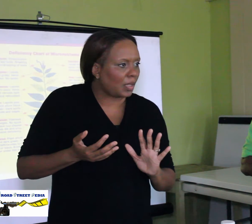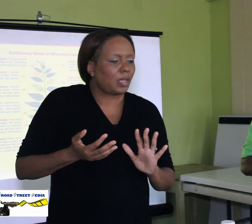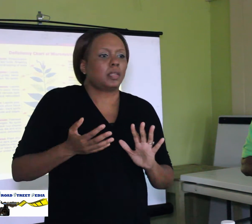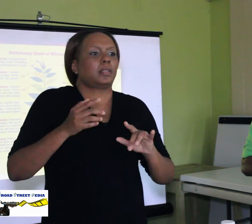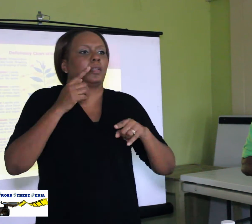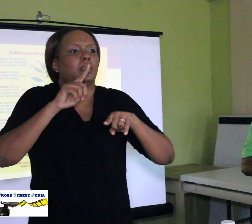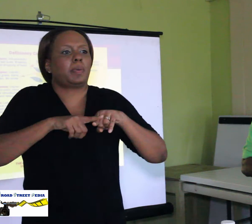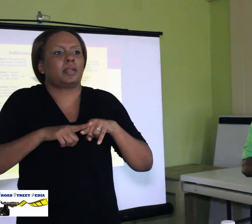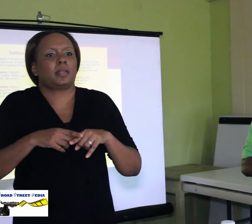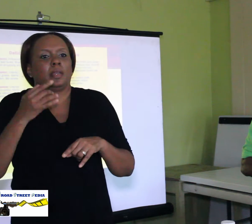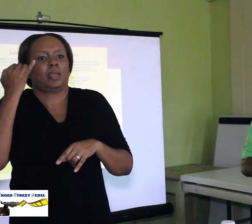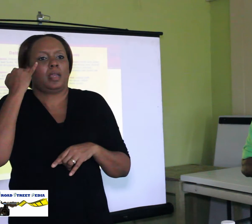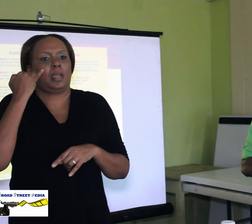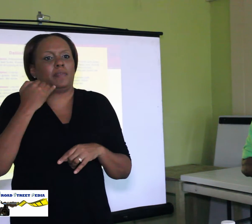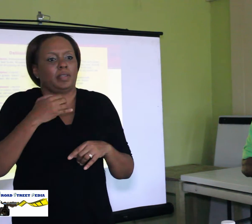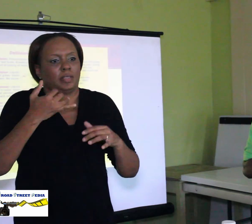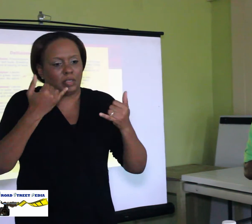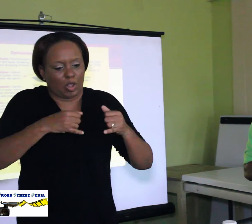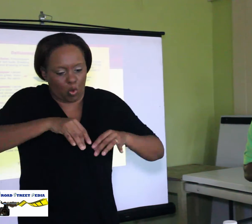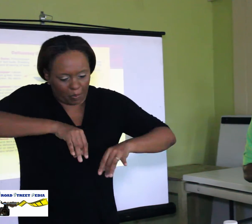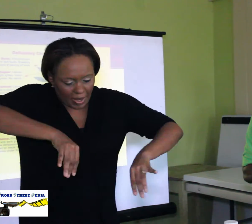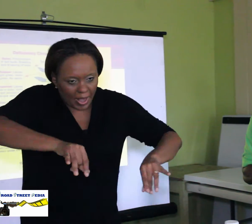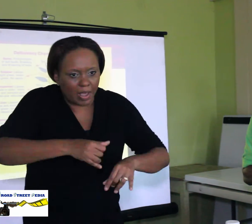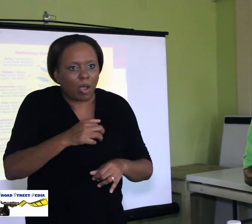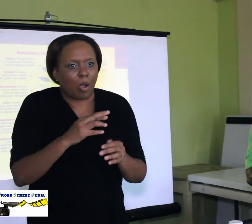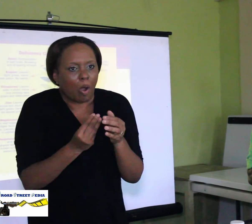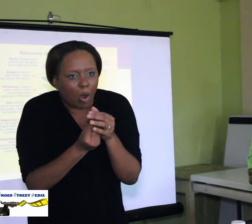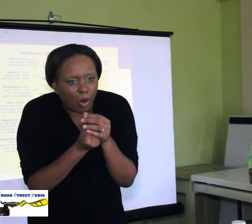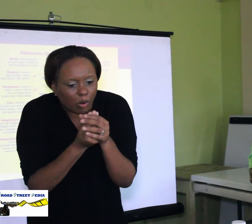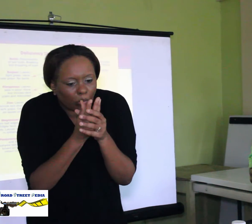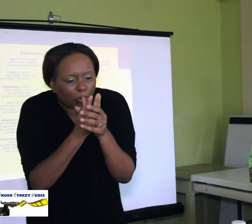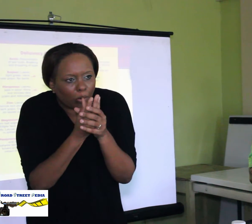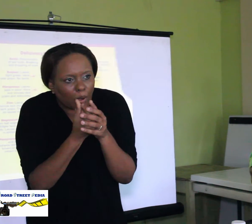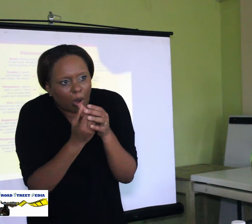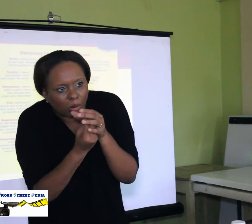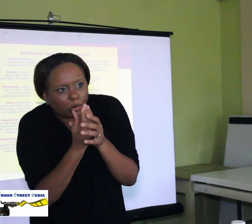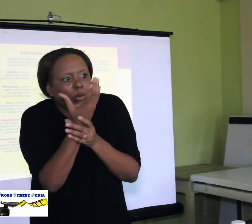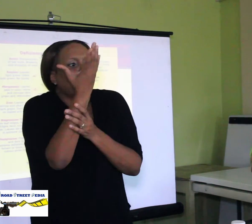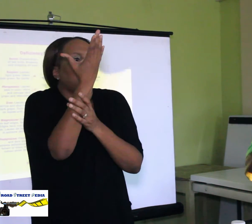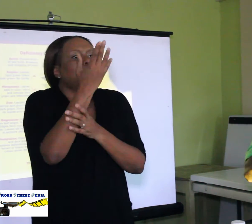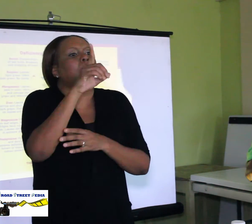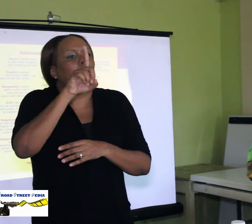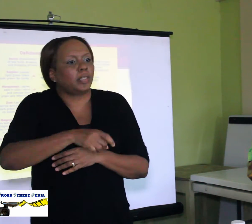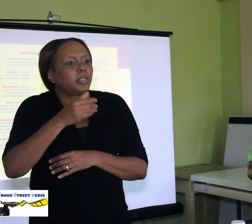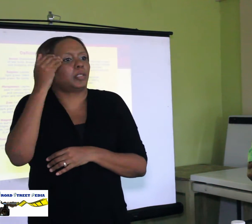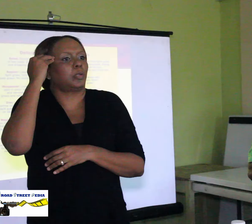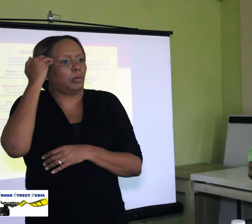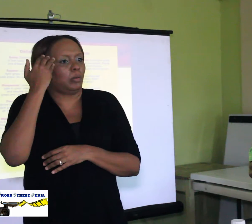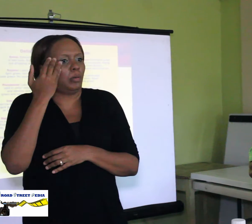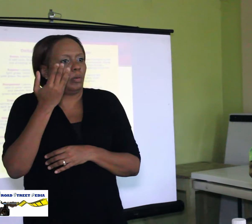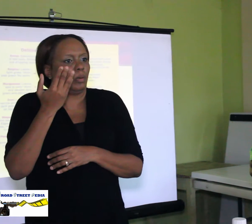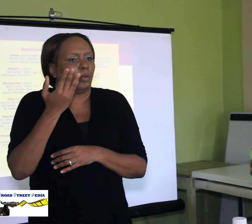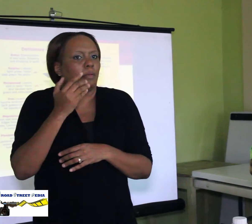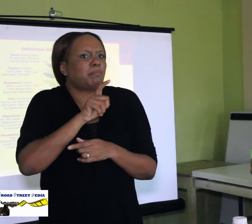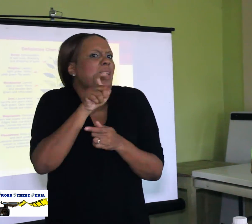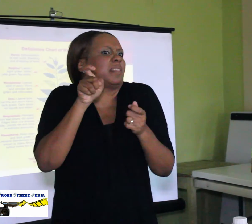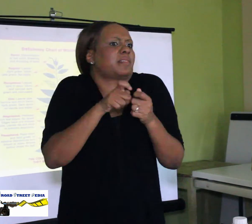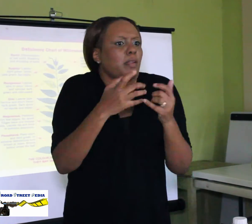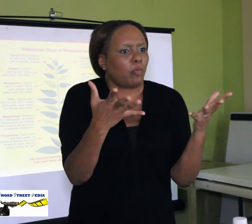your plant. So would this be a good thing for the lettuce? Yes. Yeah, 20. Definitely.